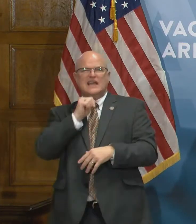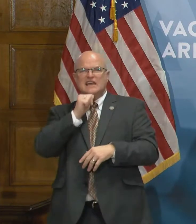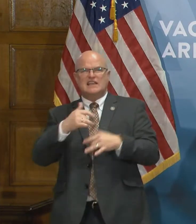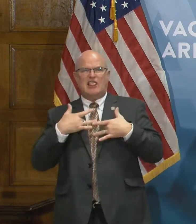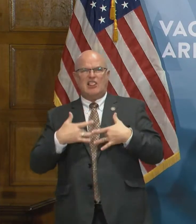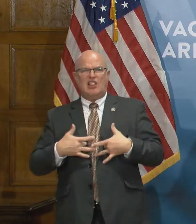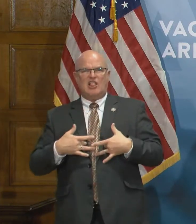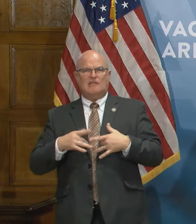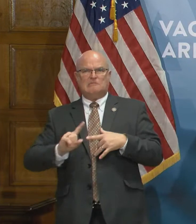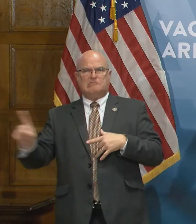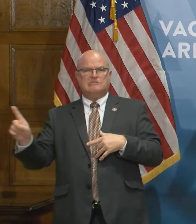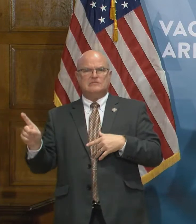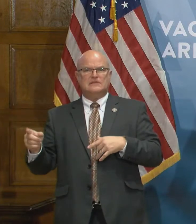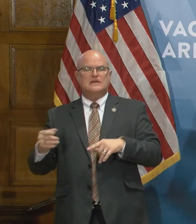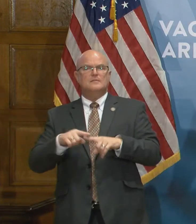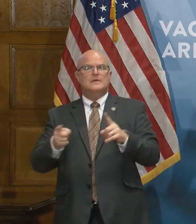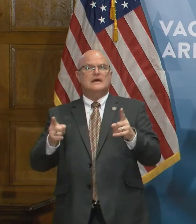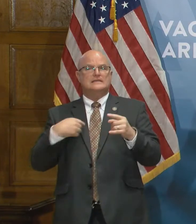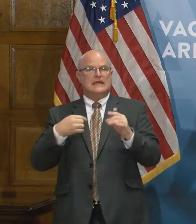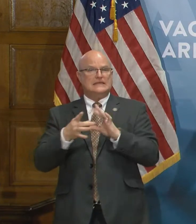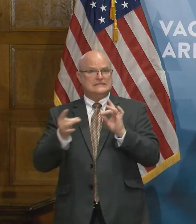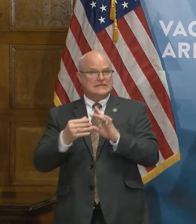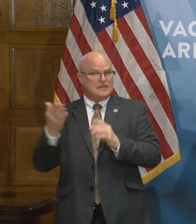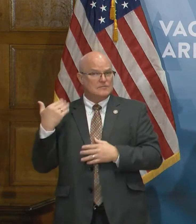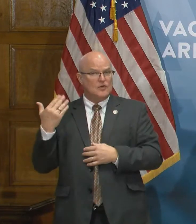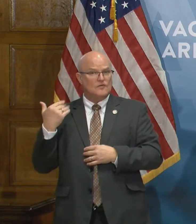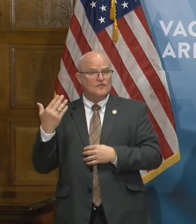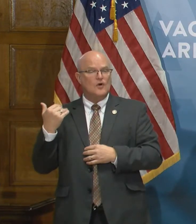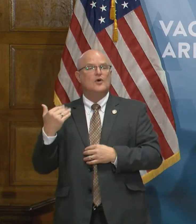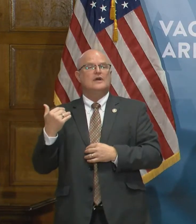and go away. As I mentioned, a